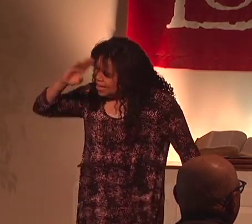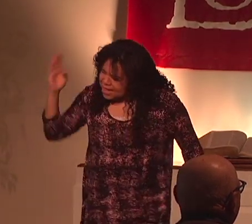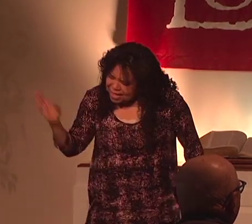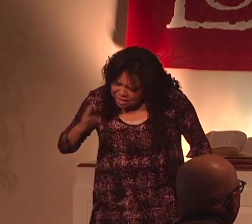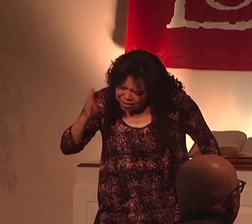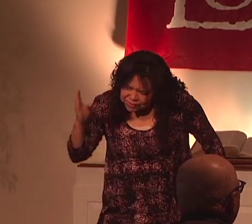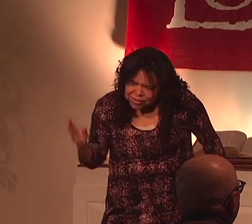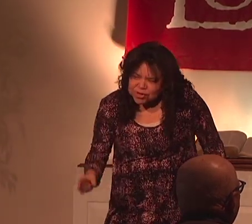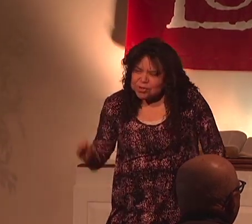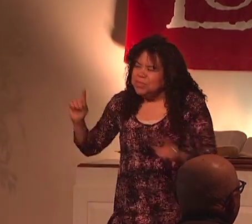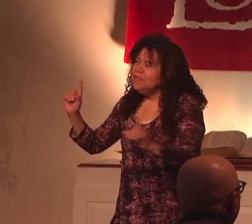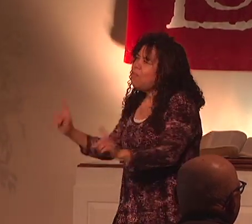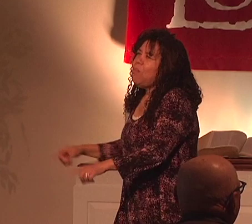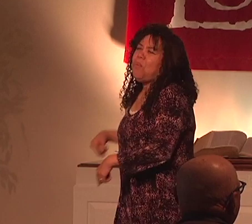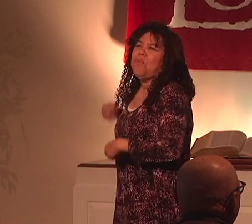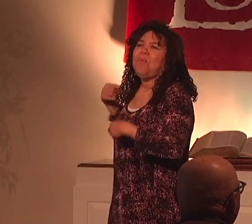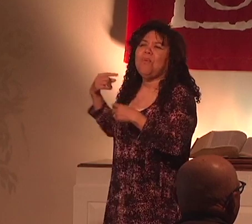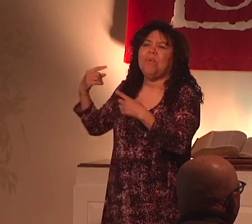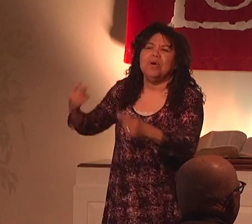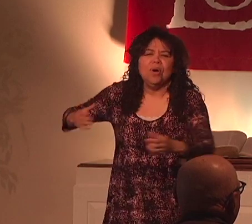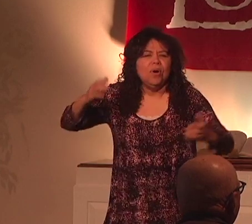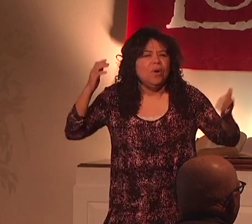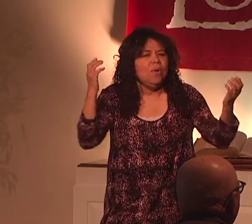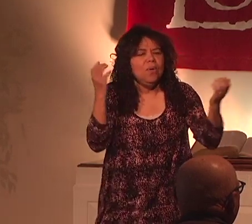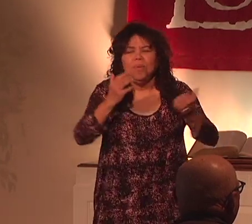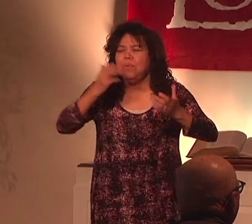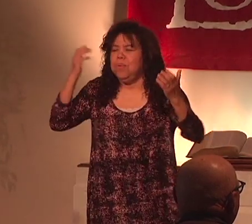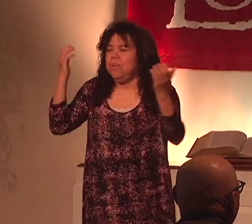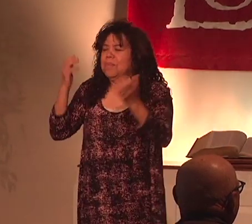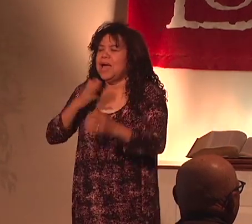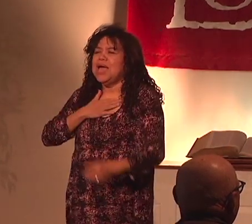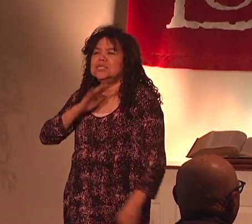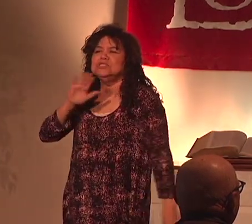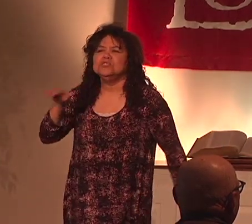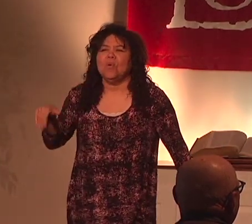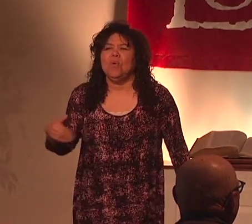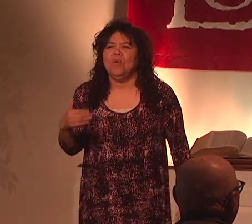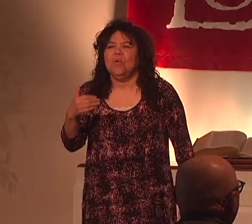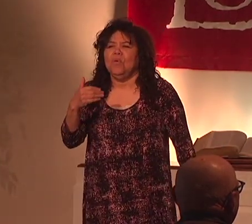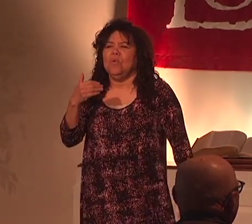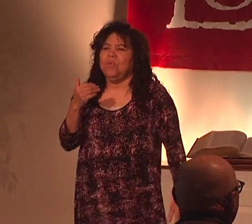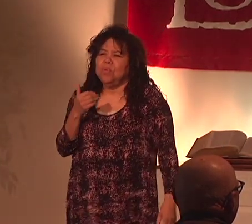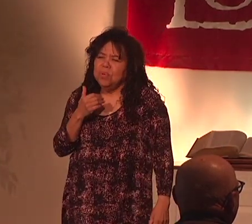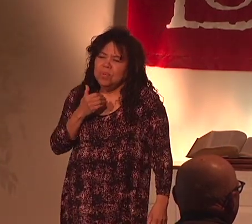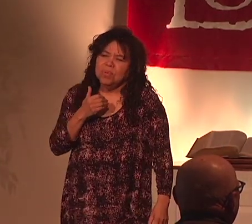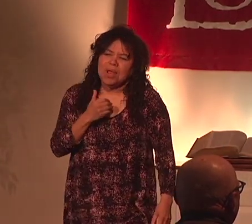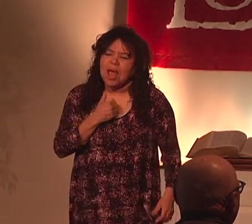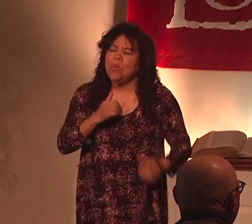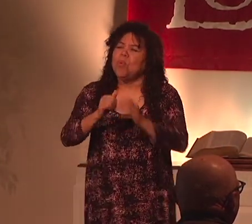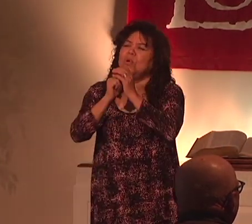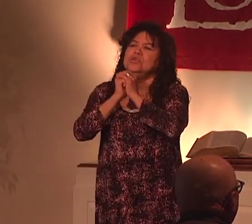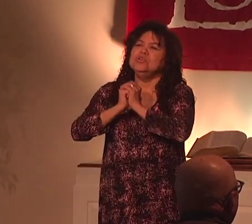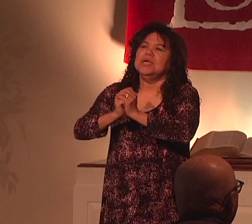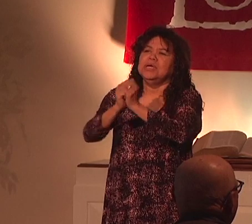before, oh my soul, worship your